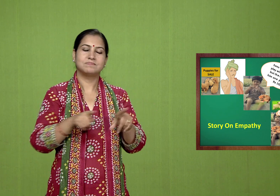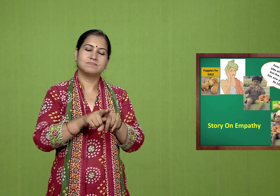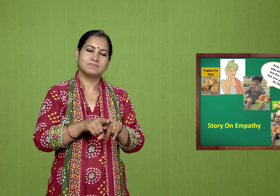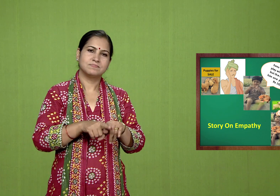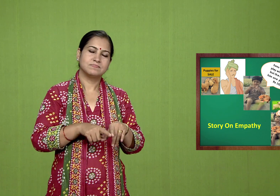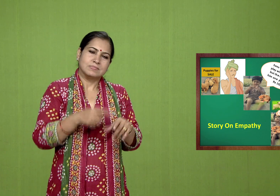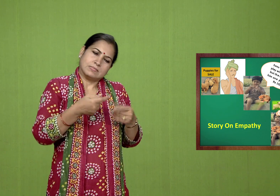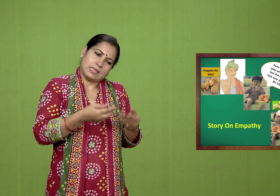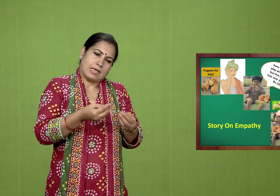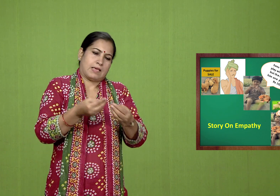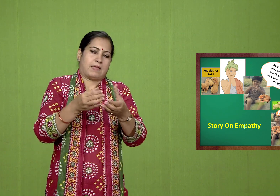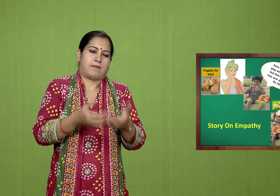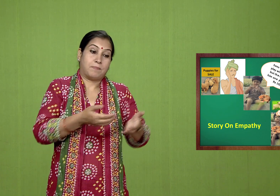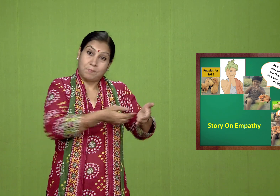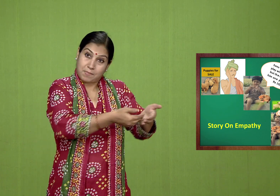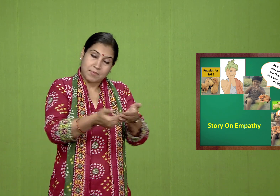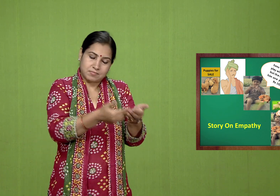that he handed over that puppy to him.